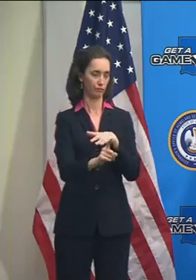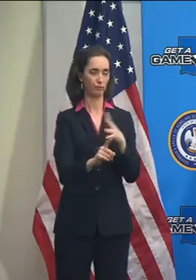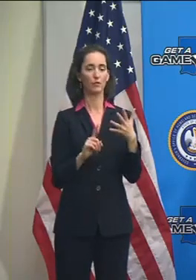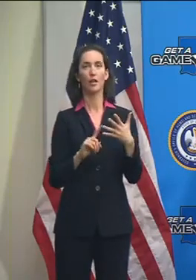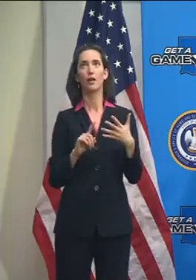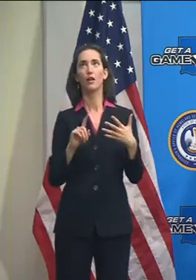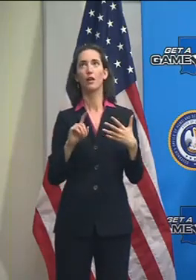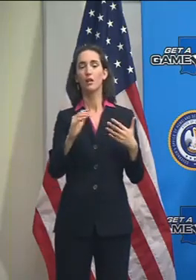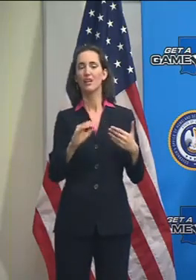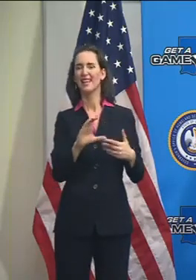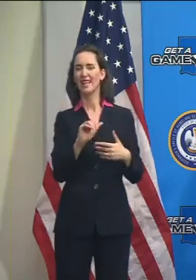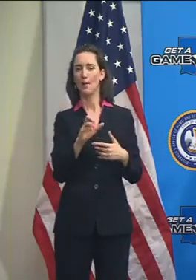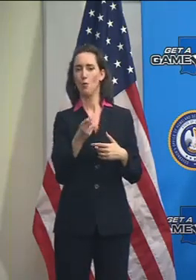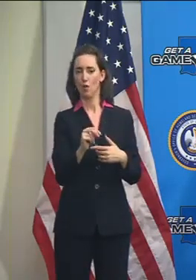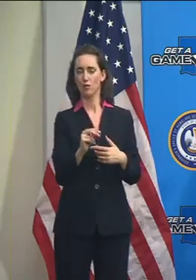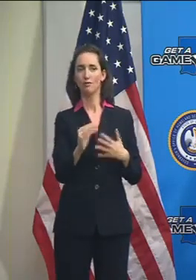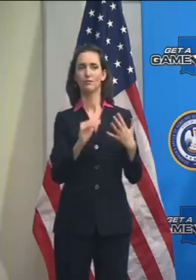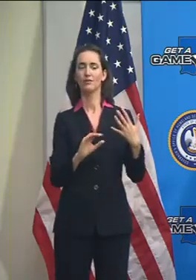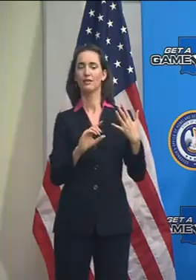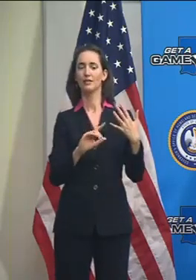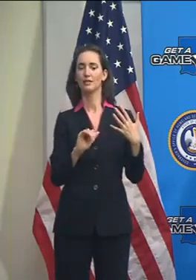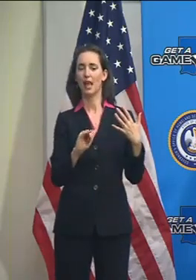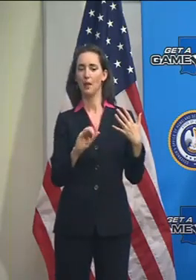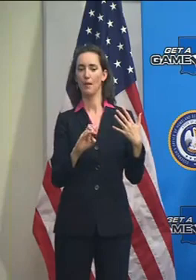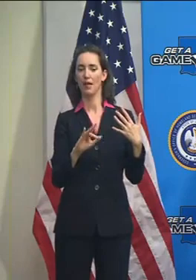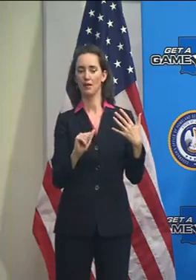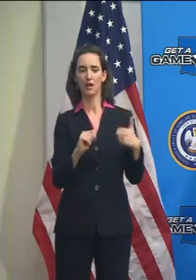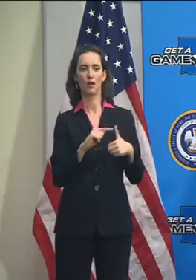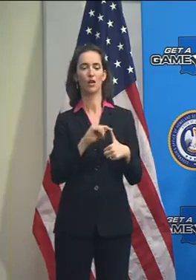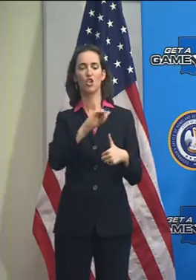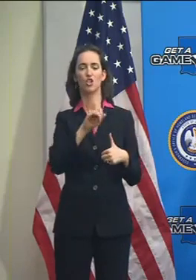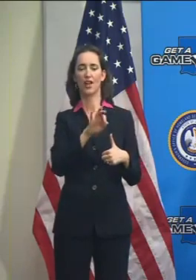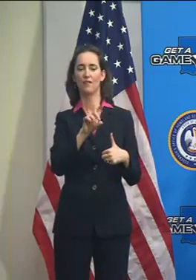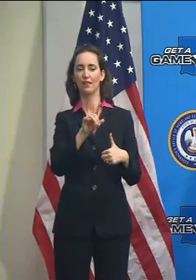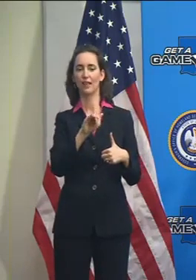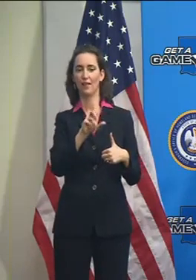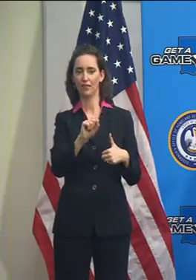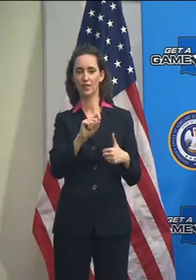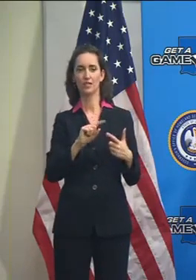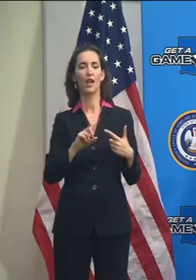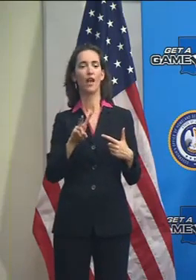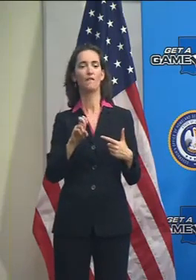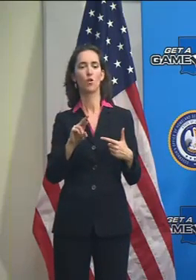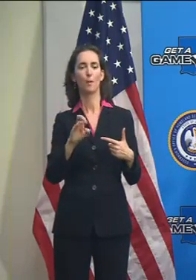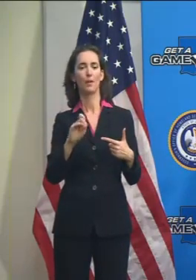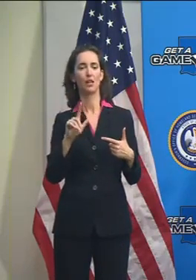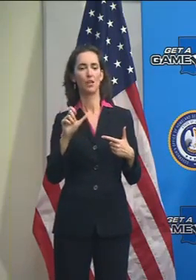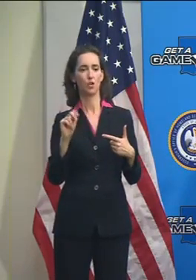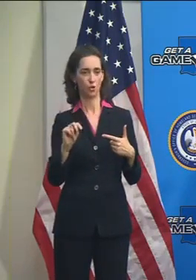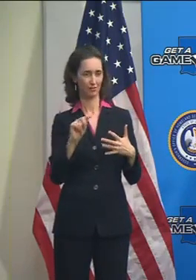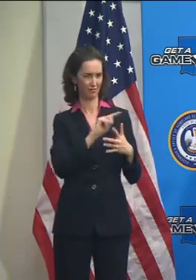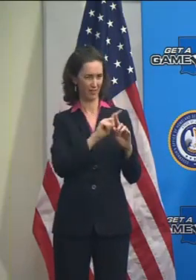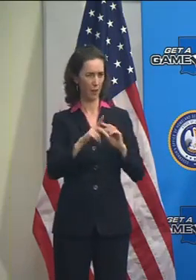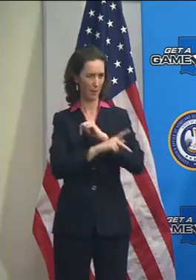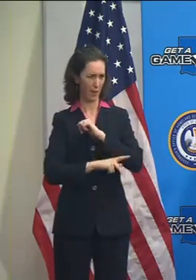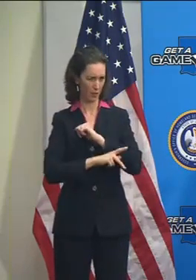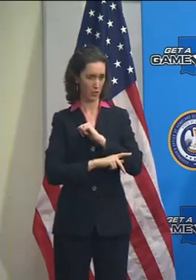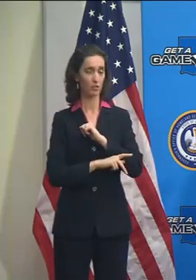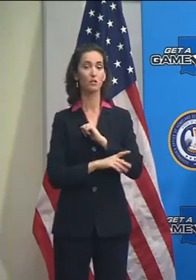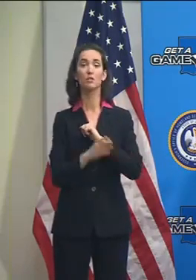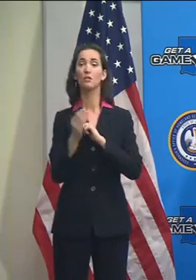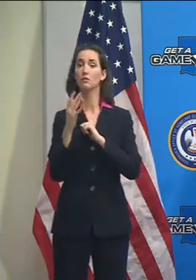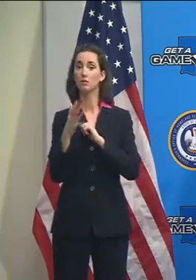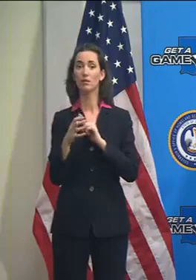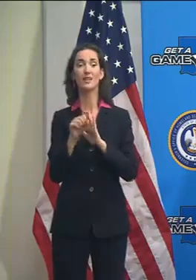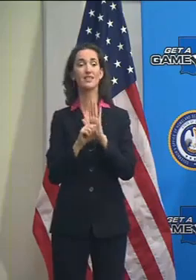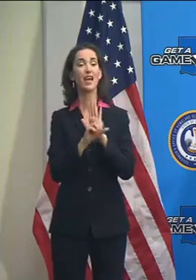Cameron, Iberia, Jeff Davis, and Vermilion parishes. I can tell you the state offices will be